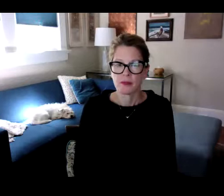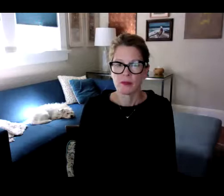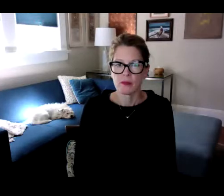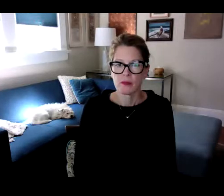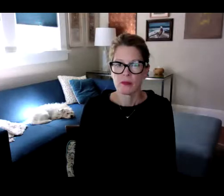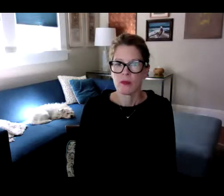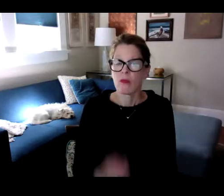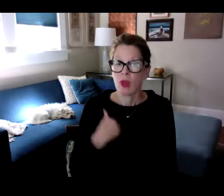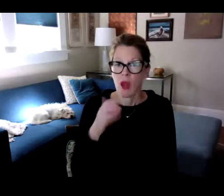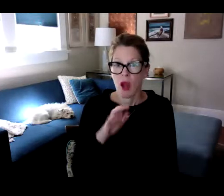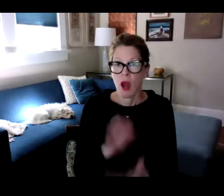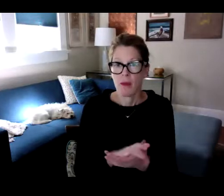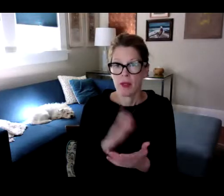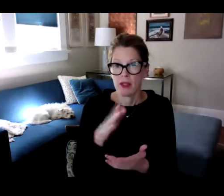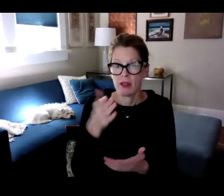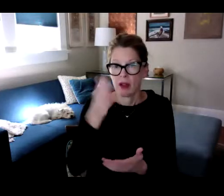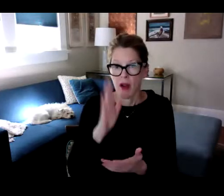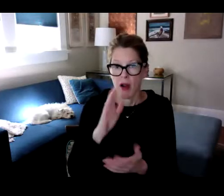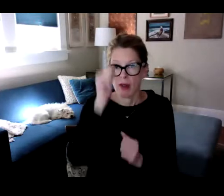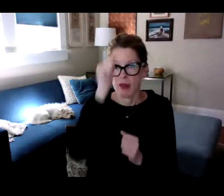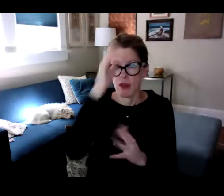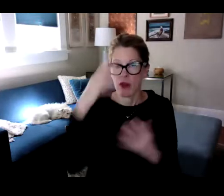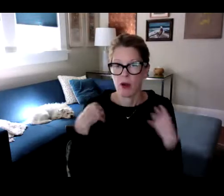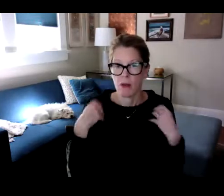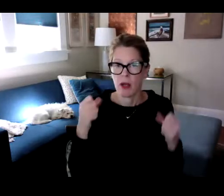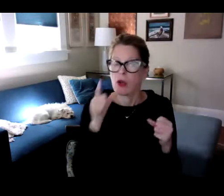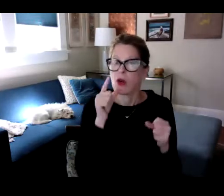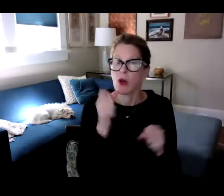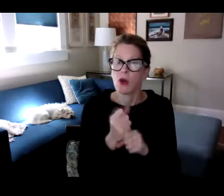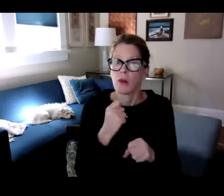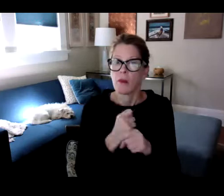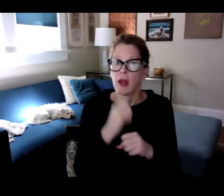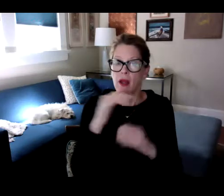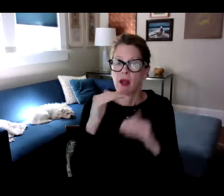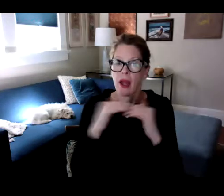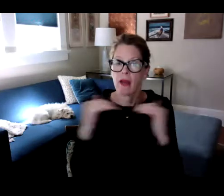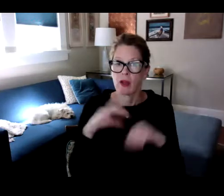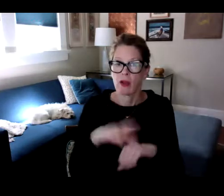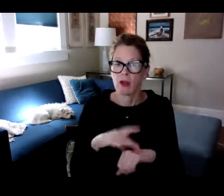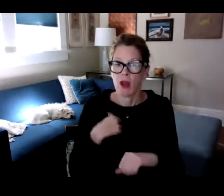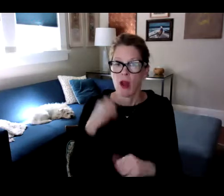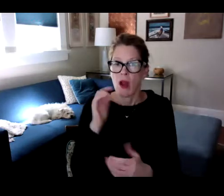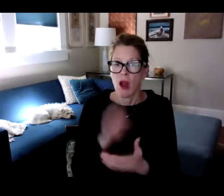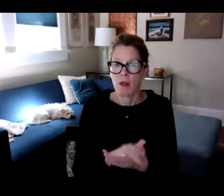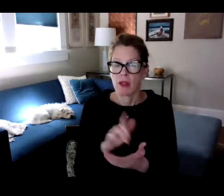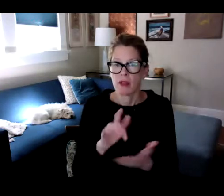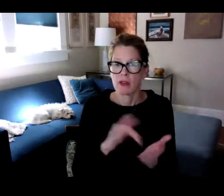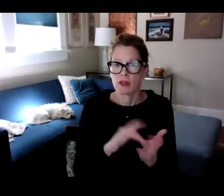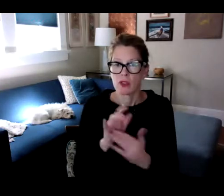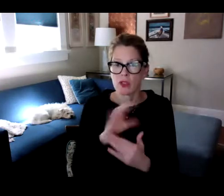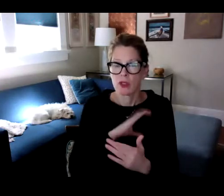I believe in God, the Father Almighty, creator of heaven and earth. I believe in Jesus Christ, his only Son, our